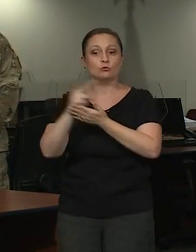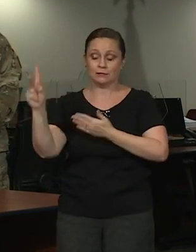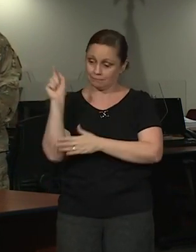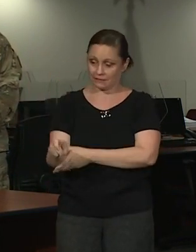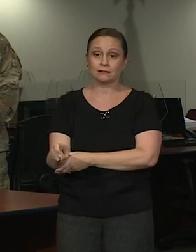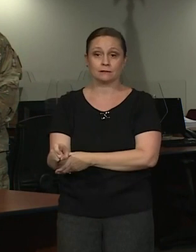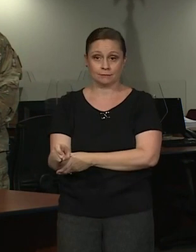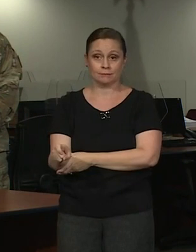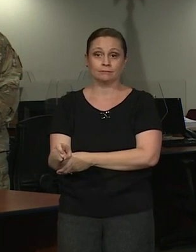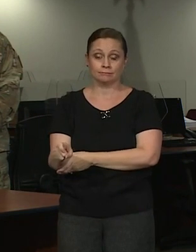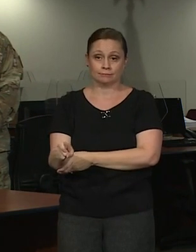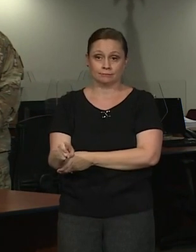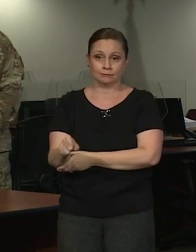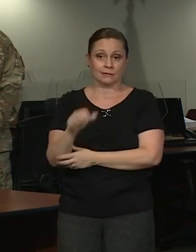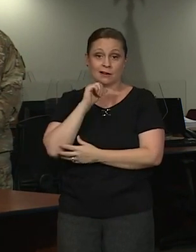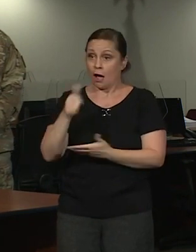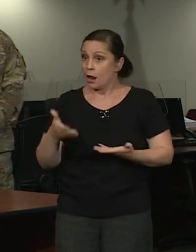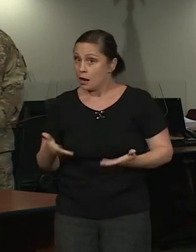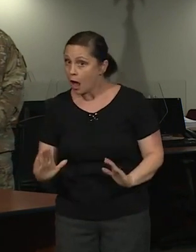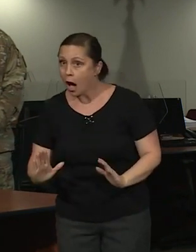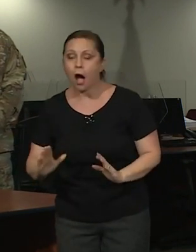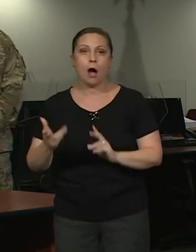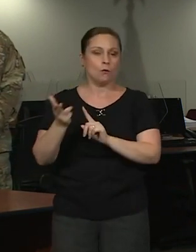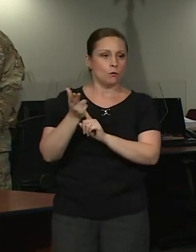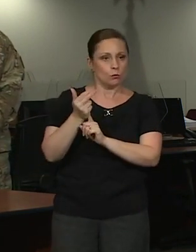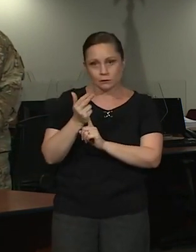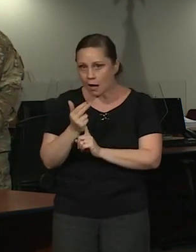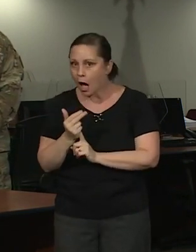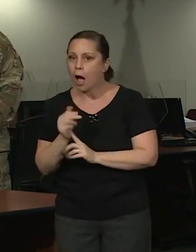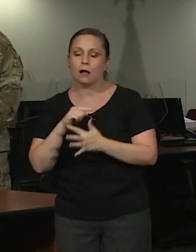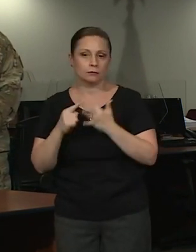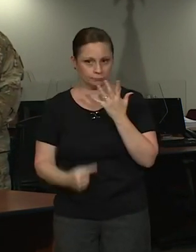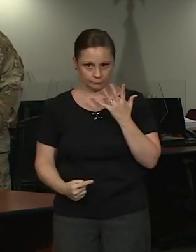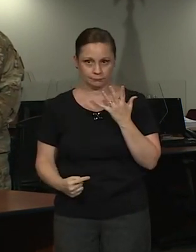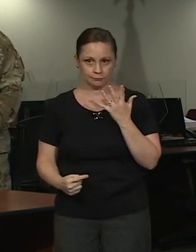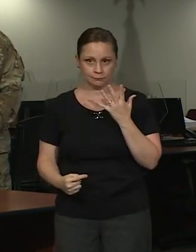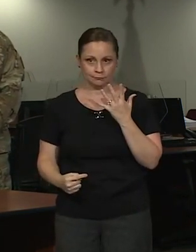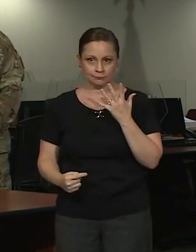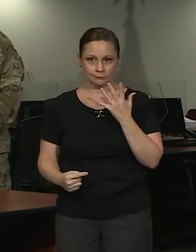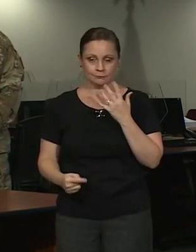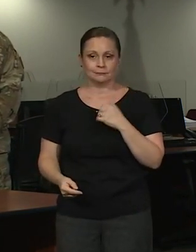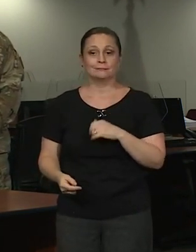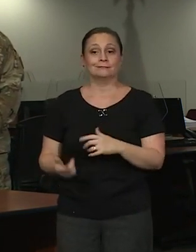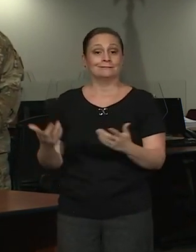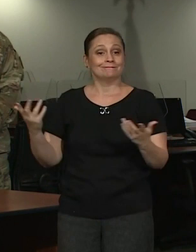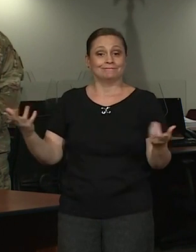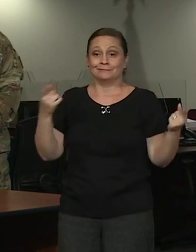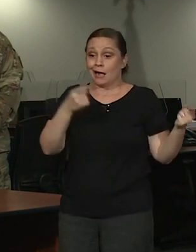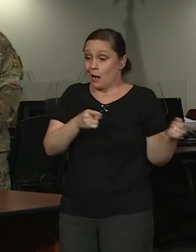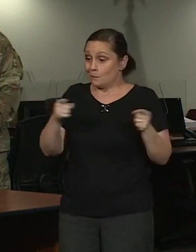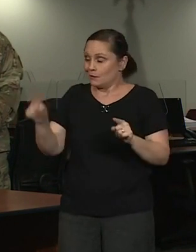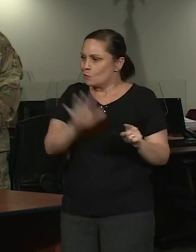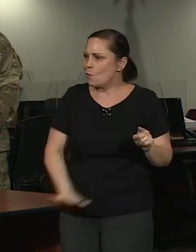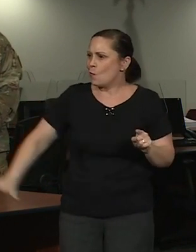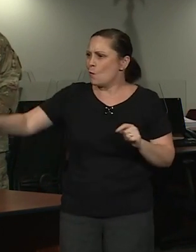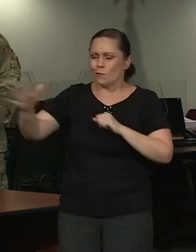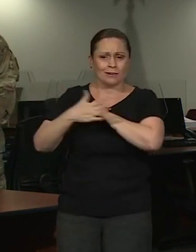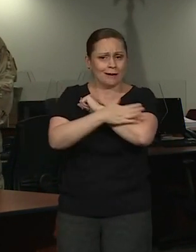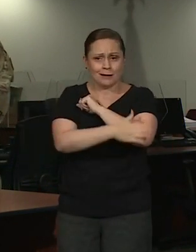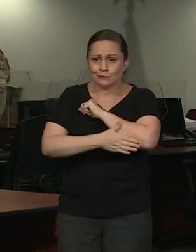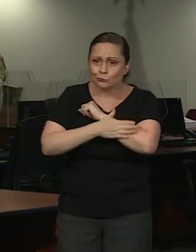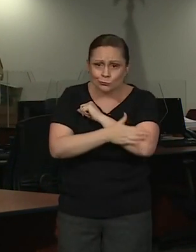we disallowed the rental of hotel spaces and things of that nature. But this is the kind of thing that's going on in the country,